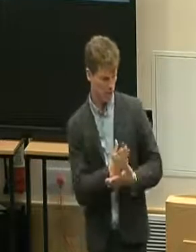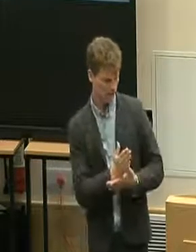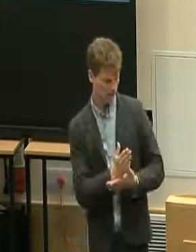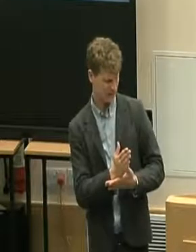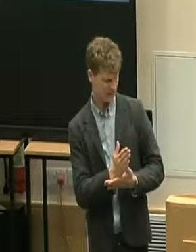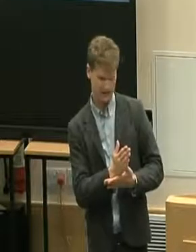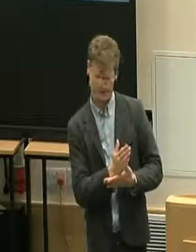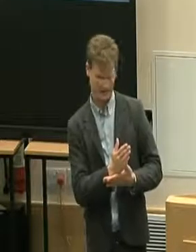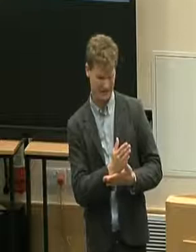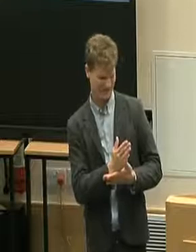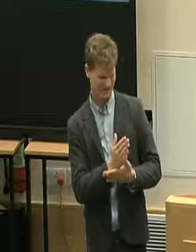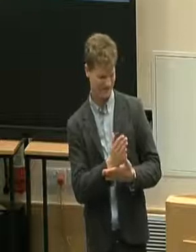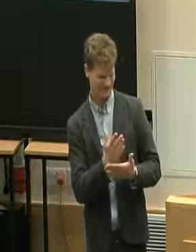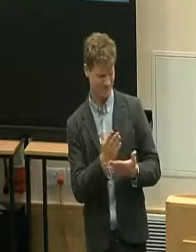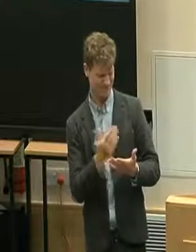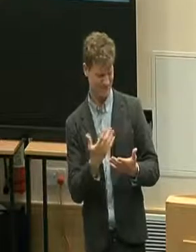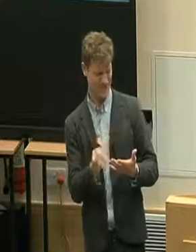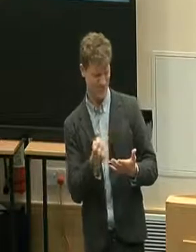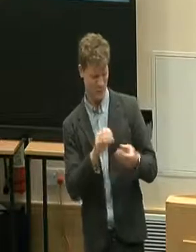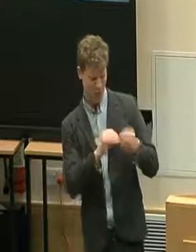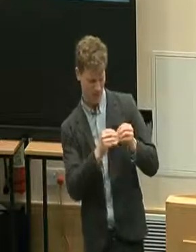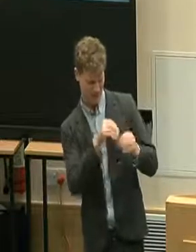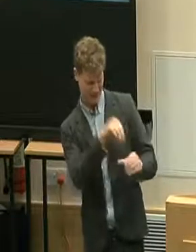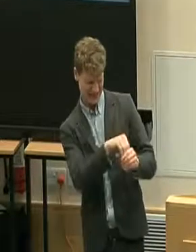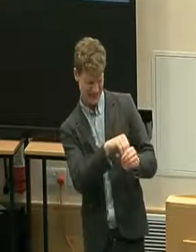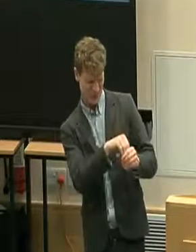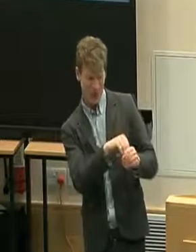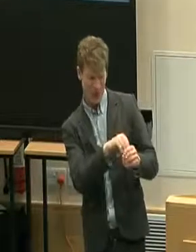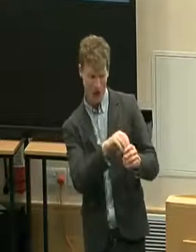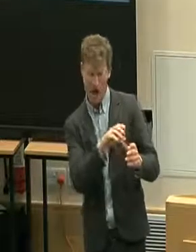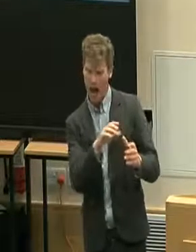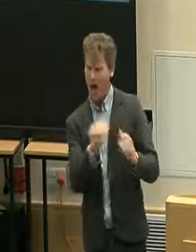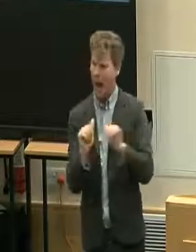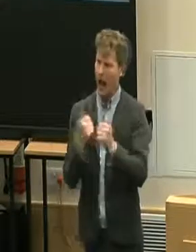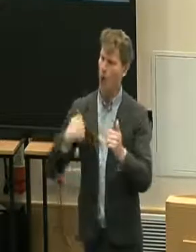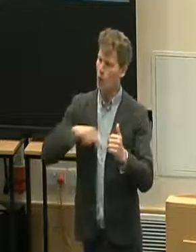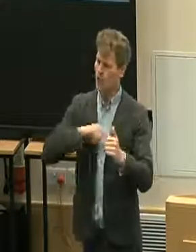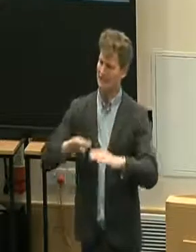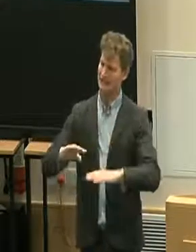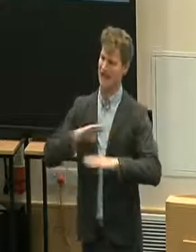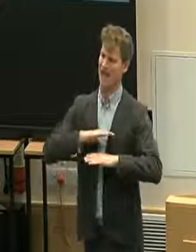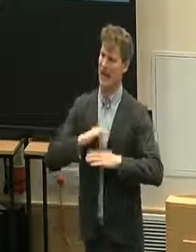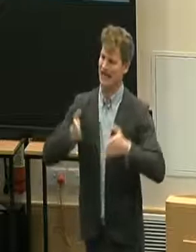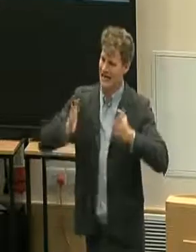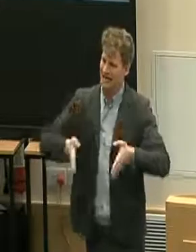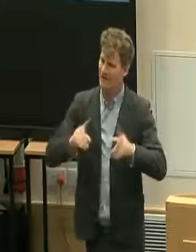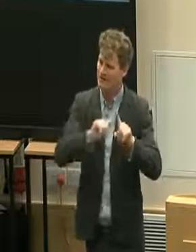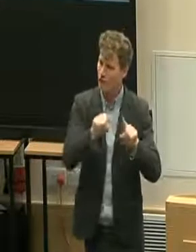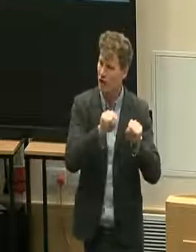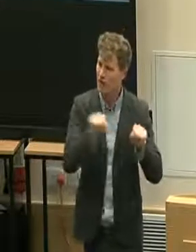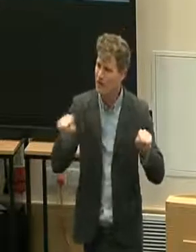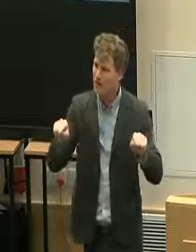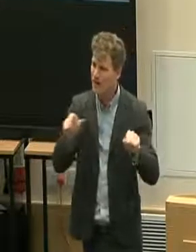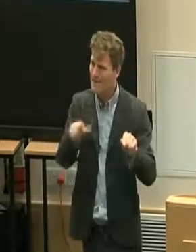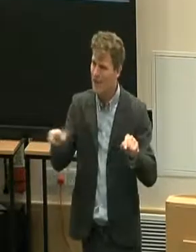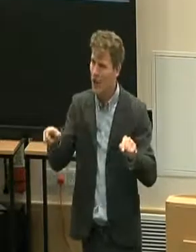if it is possible to actually meet needs of people without calling